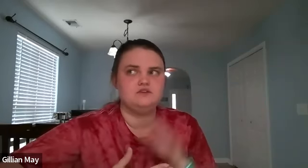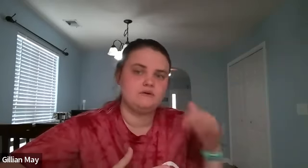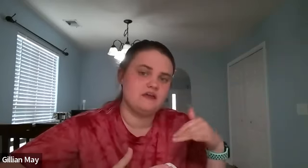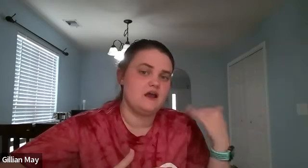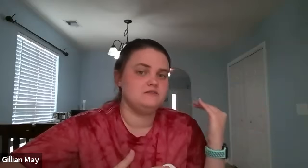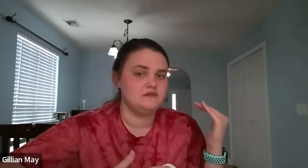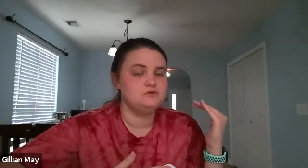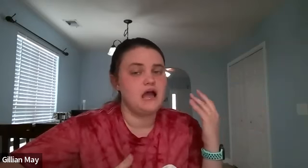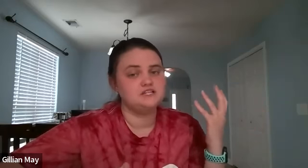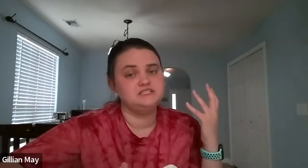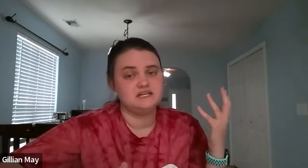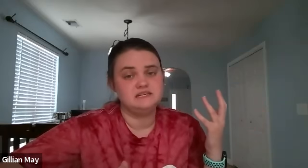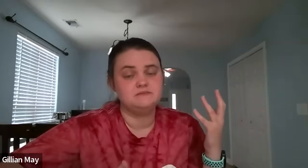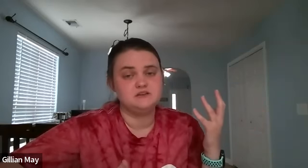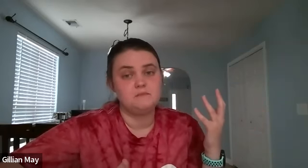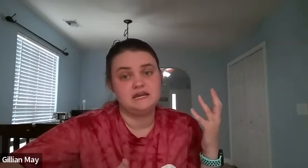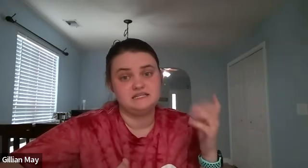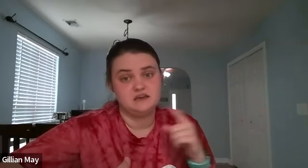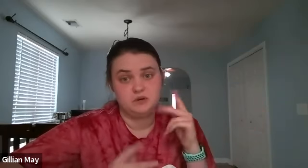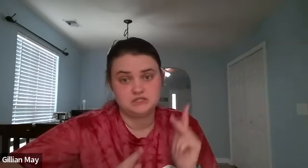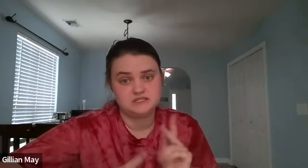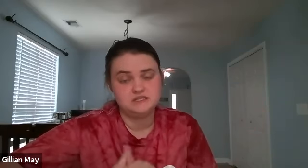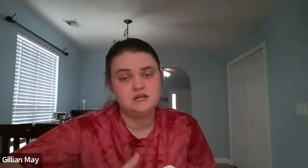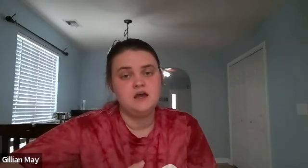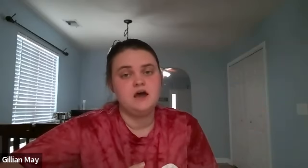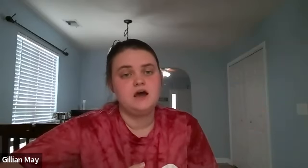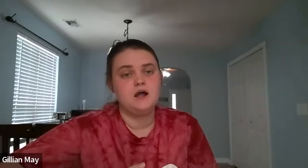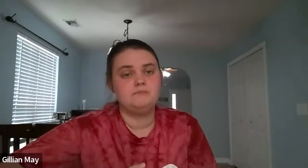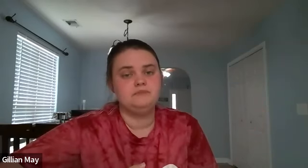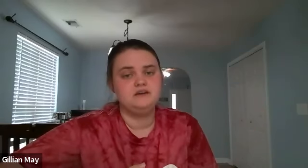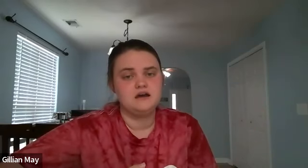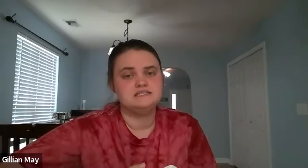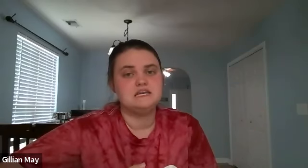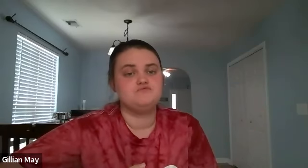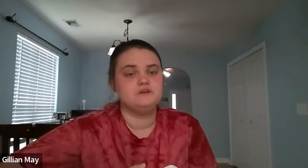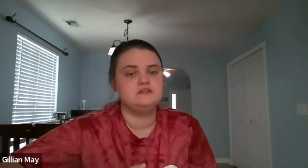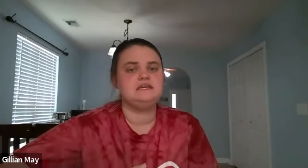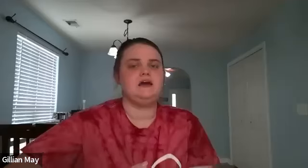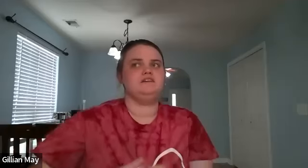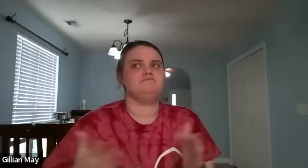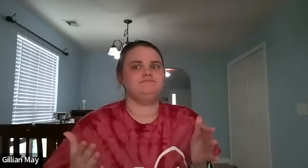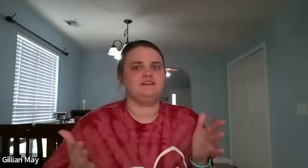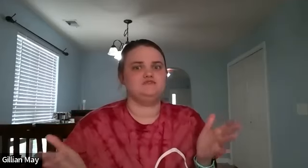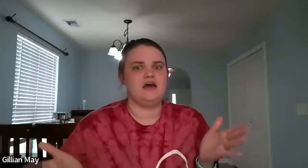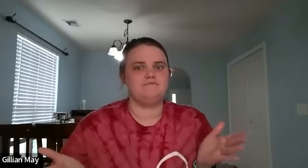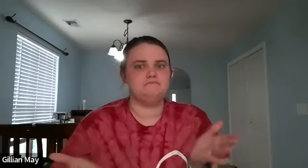going that higher level, actually does need to be taught by a deaf person, because it really kind of gives you that